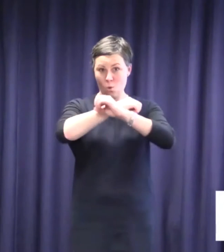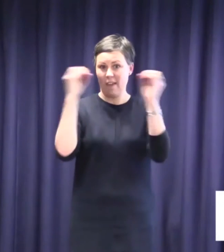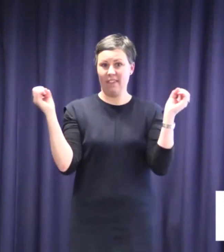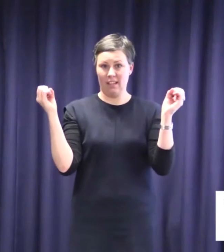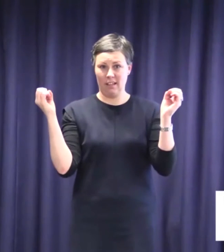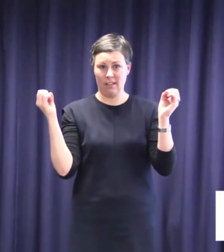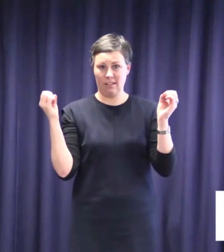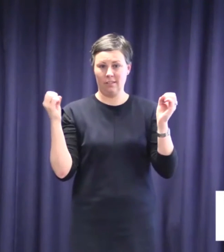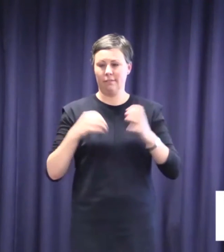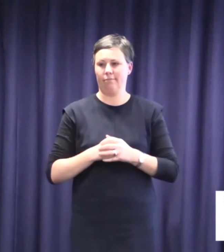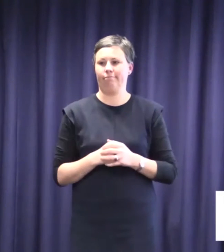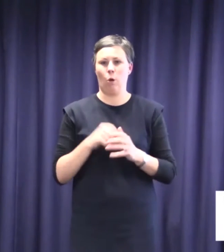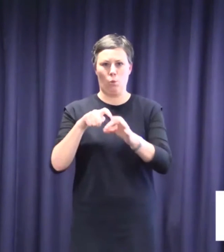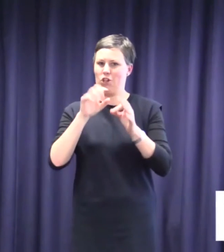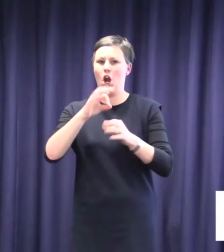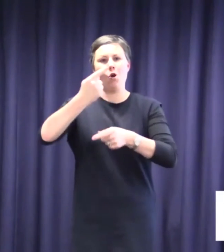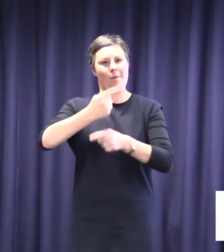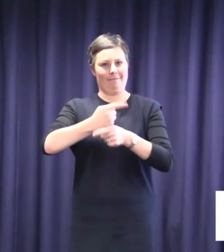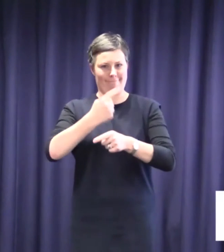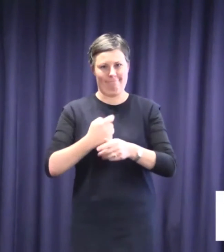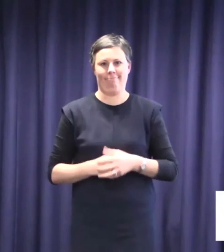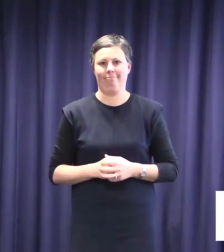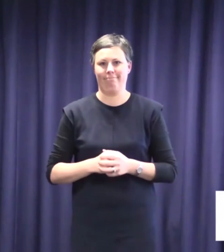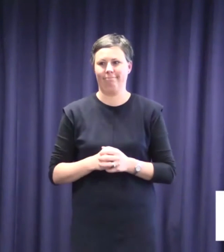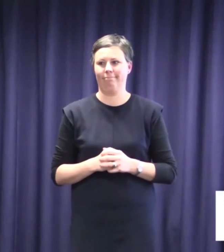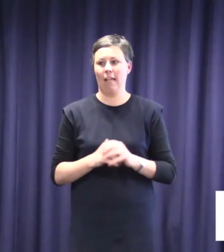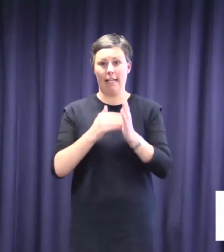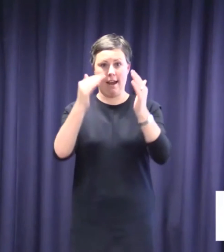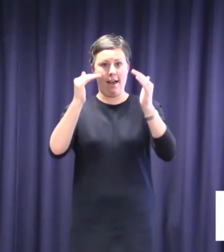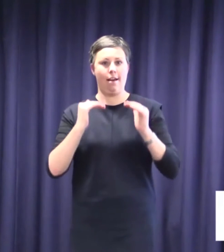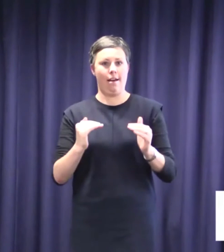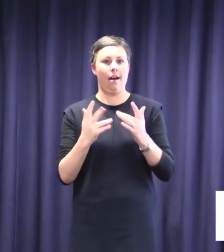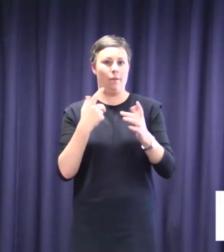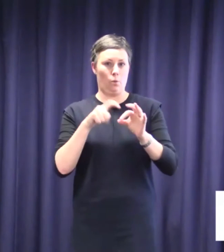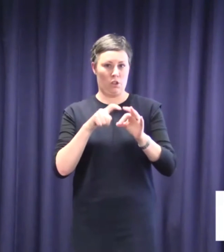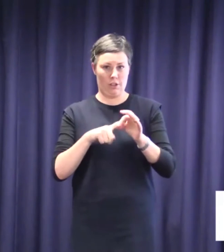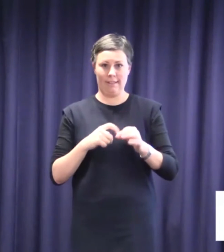And that's just a comment. I'd now like to move on to a question.